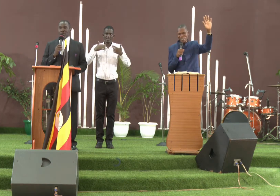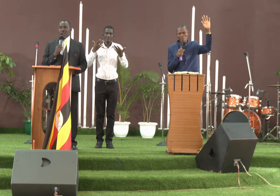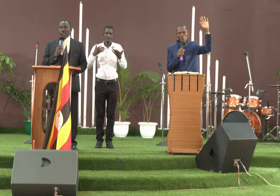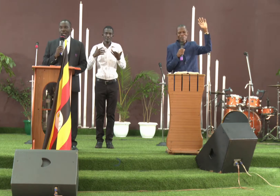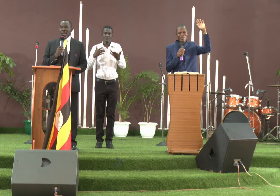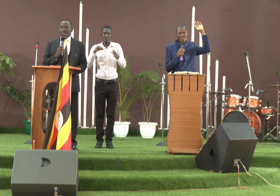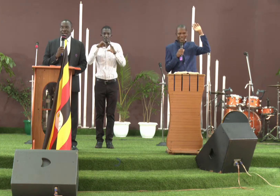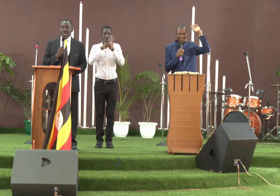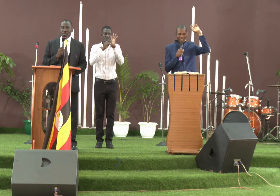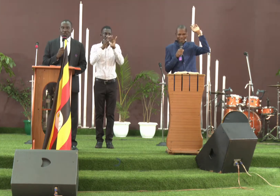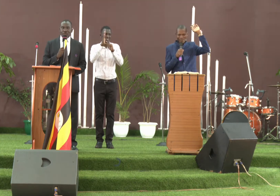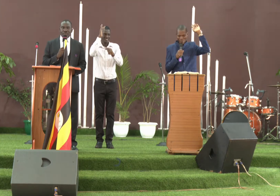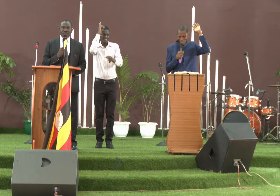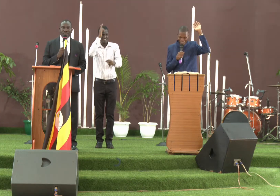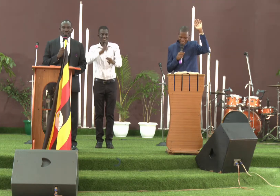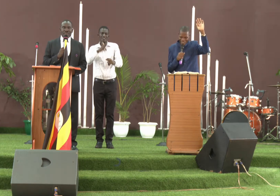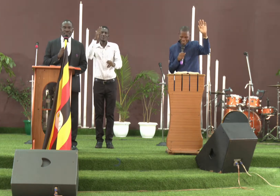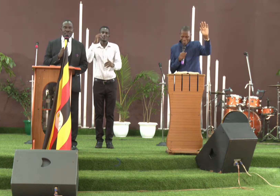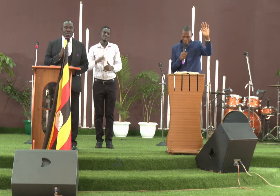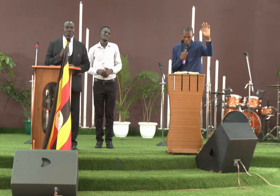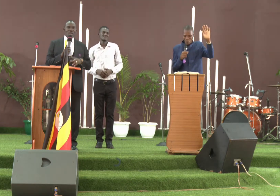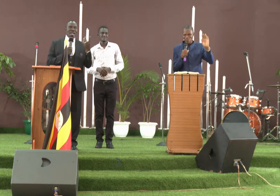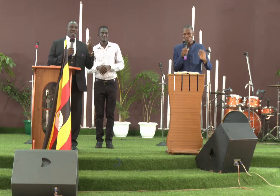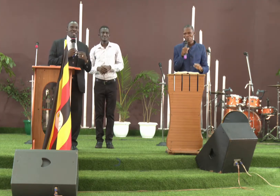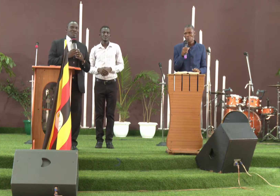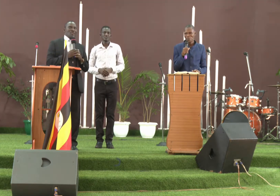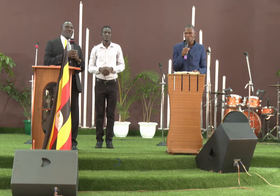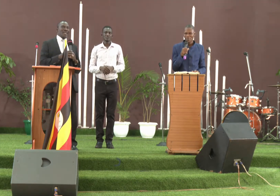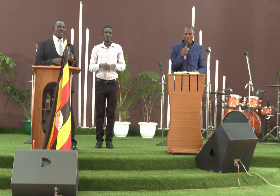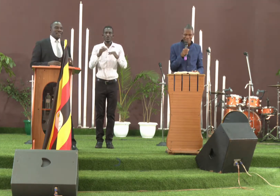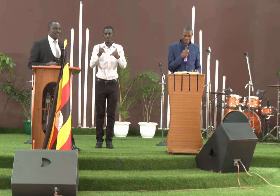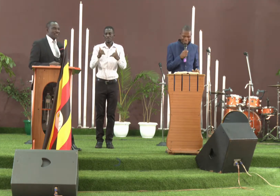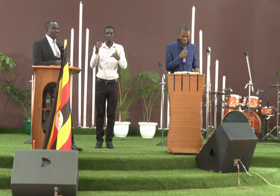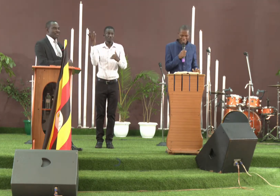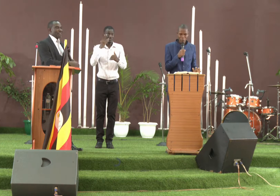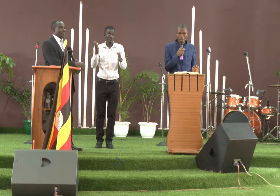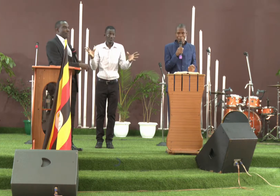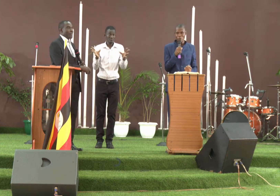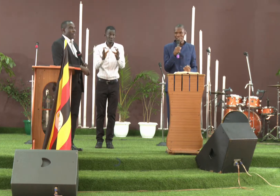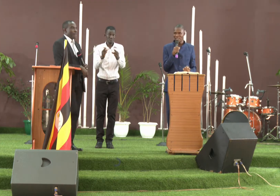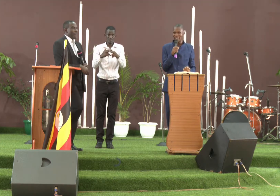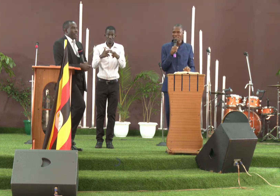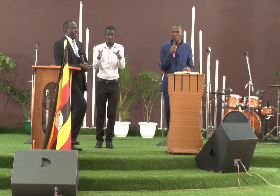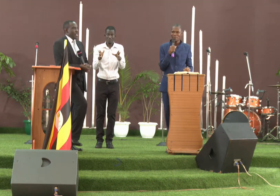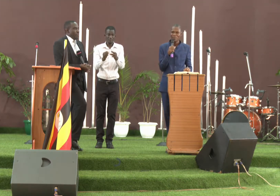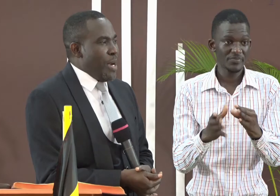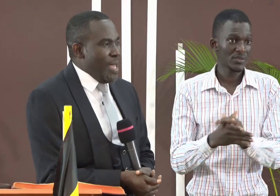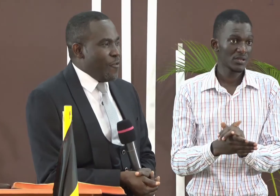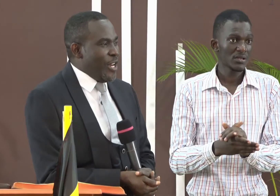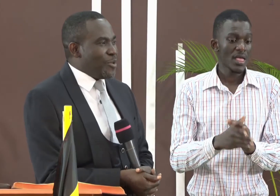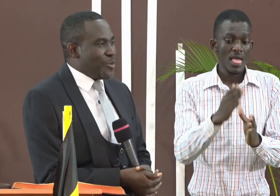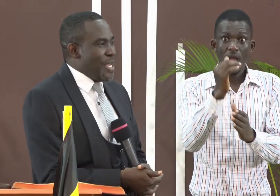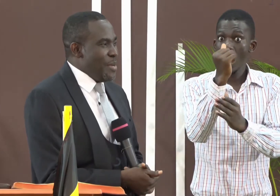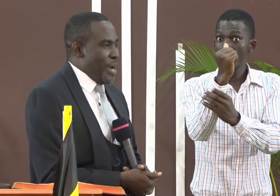bwange. Mulinya eriya Yesu. Mulinya eriya Yesu. Uliranga sembera okumaliriza. Listen as we come towards the end.